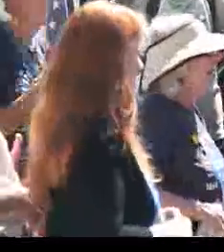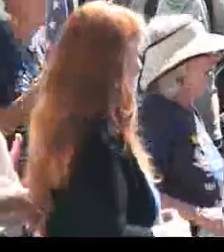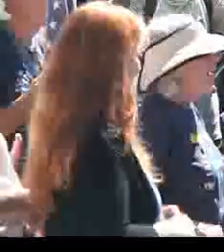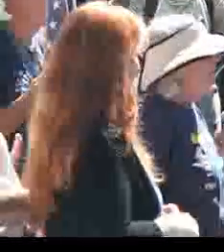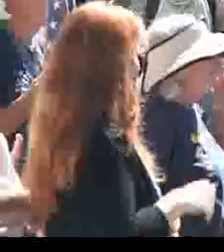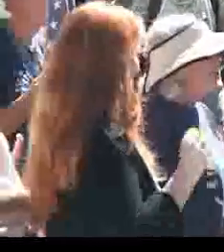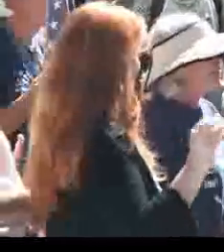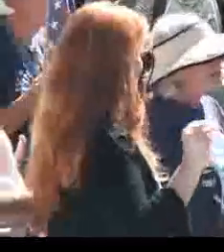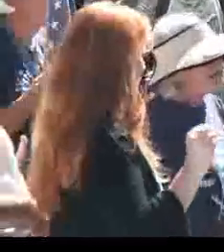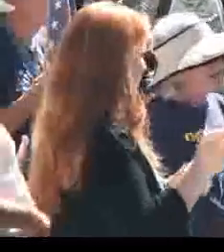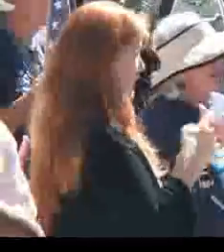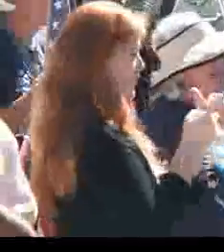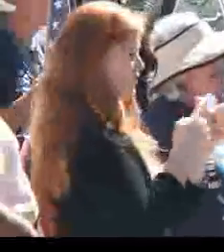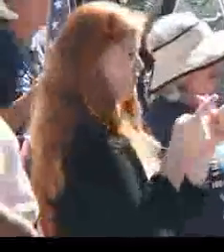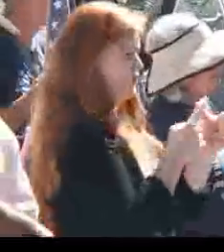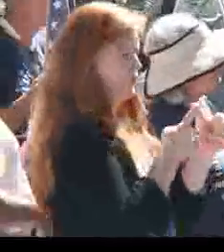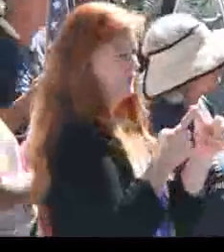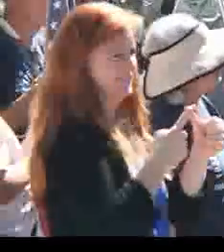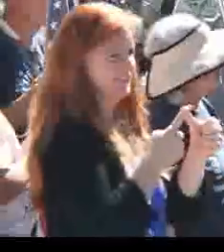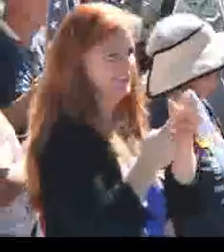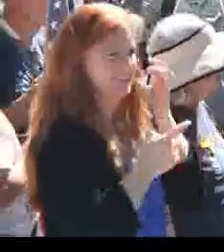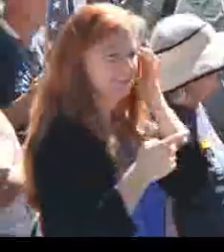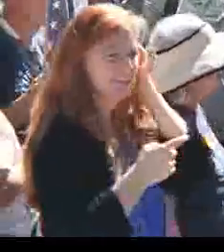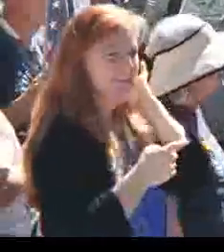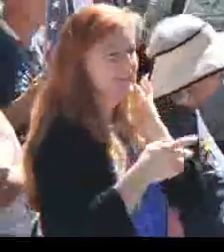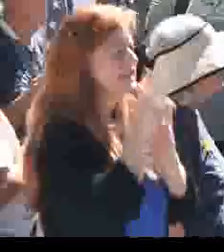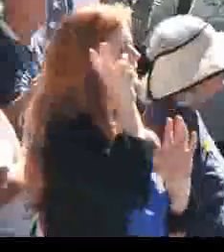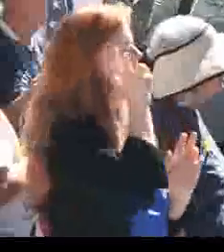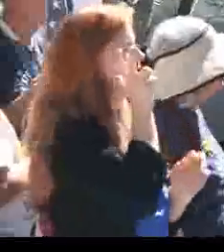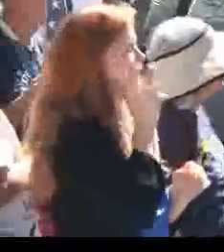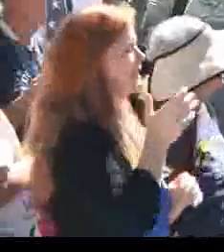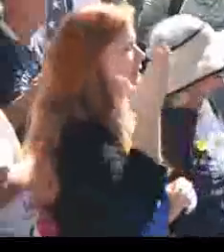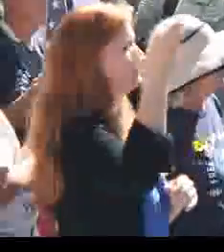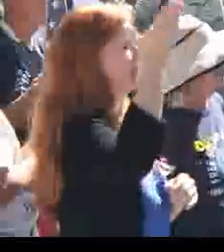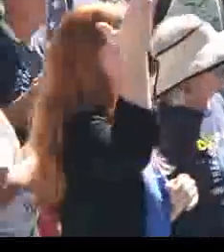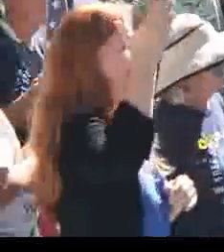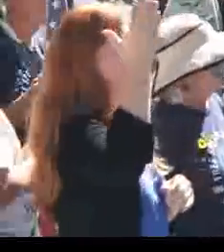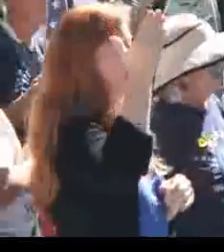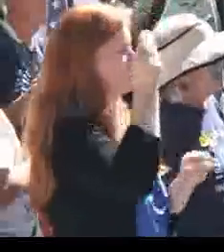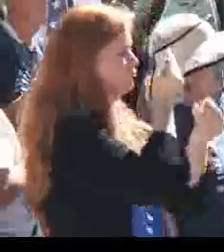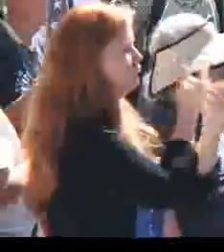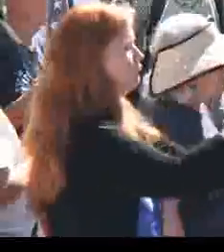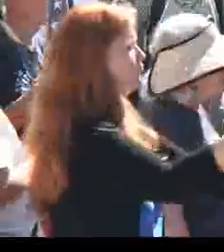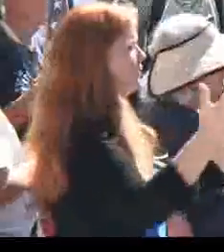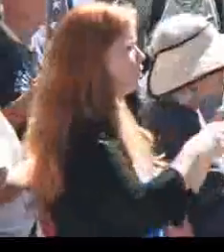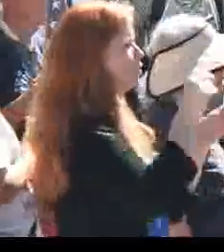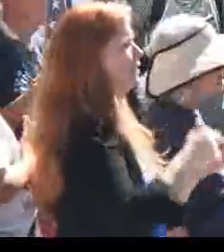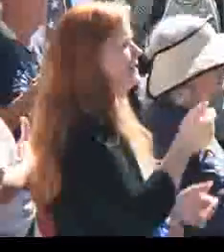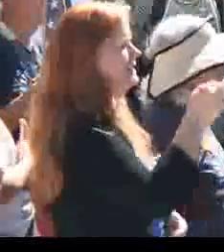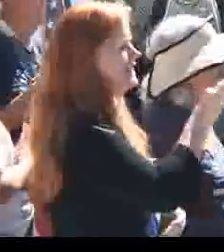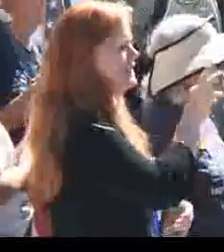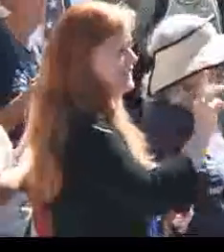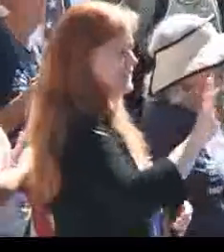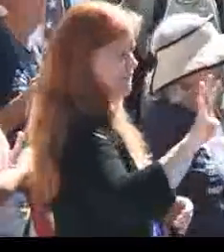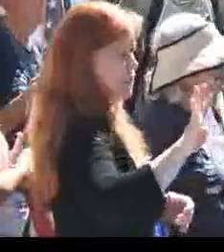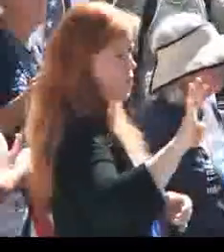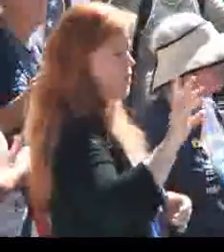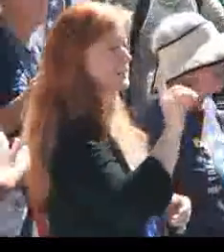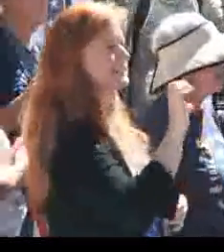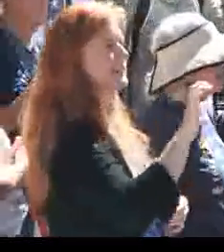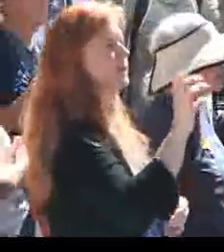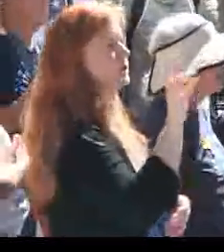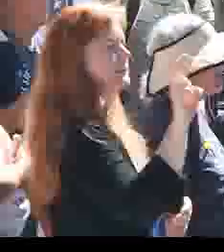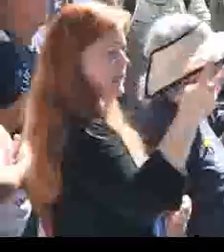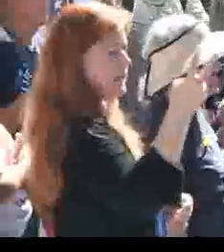So first, the speech that was given to the students in 1964 on